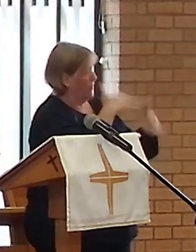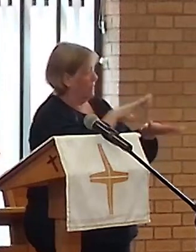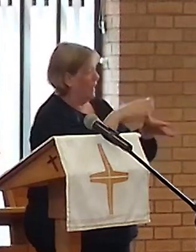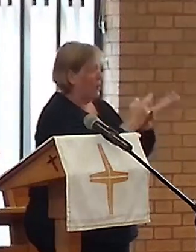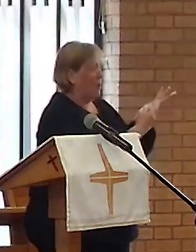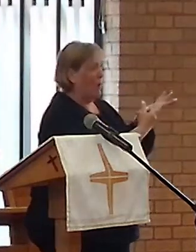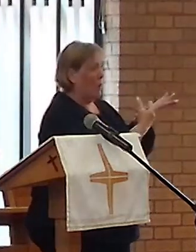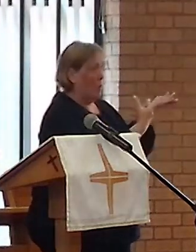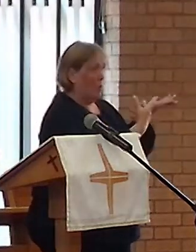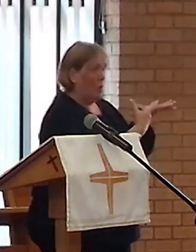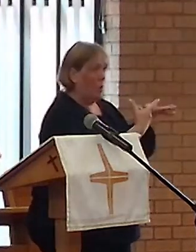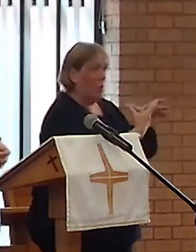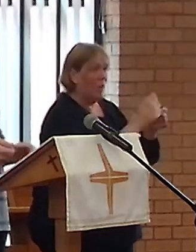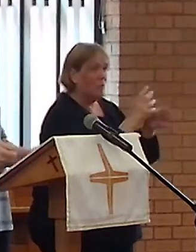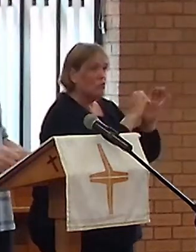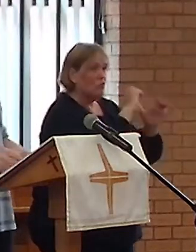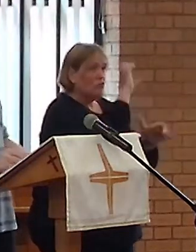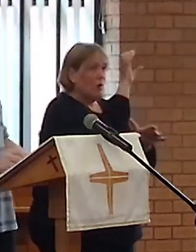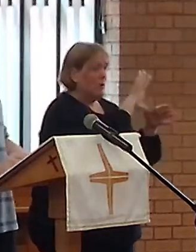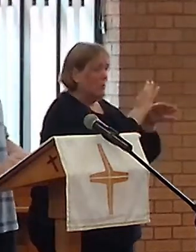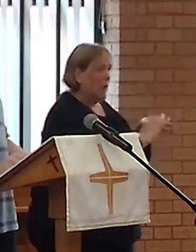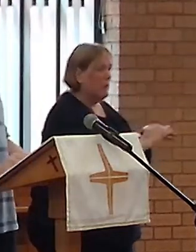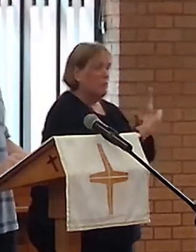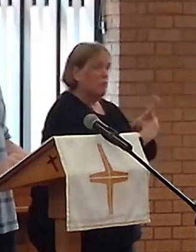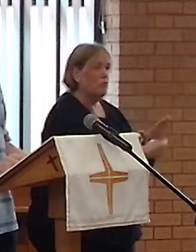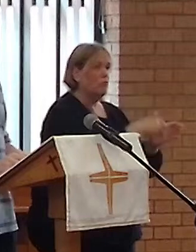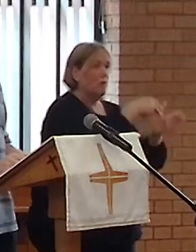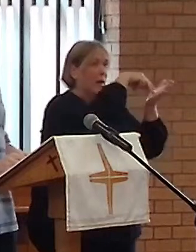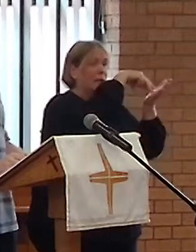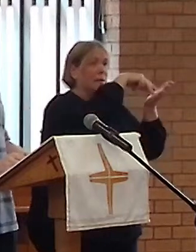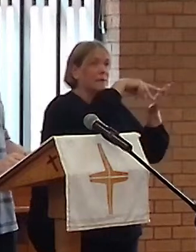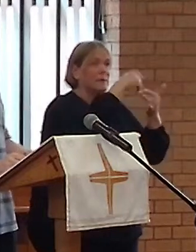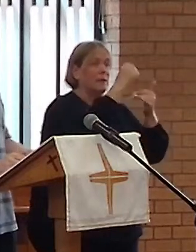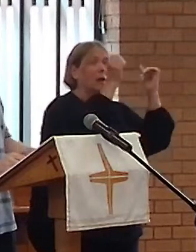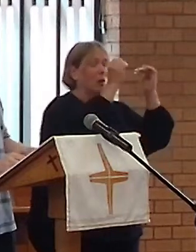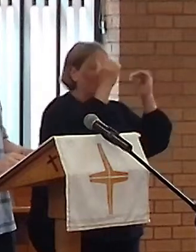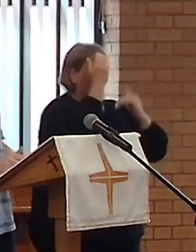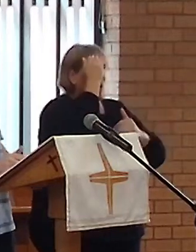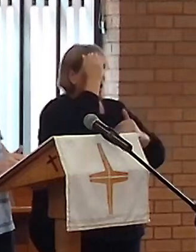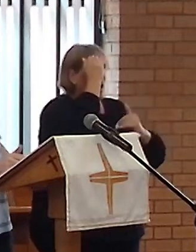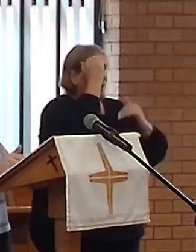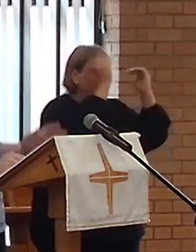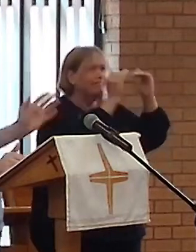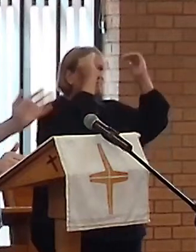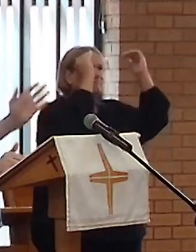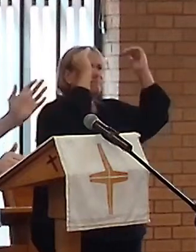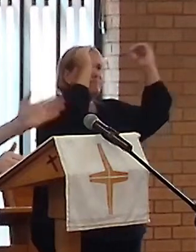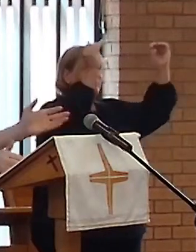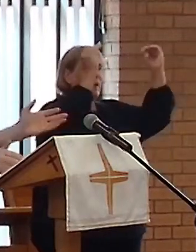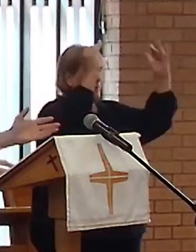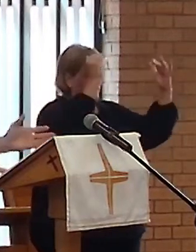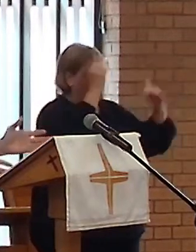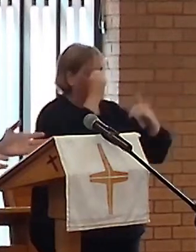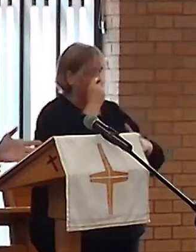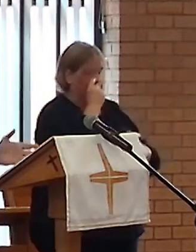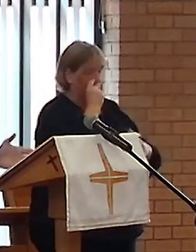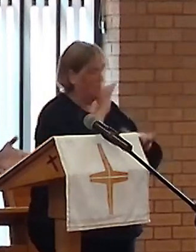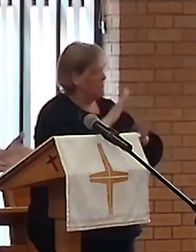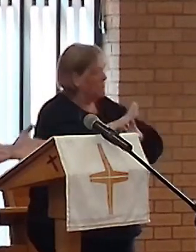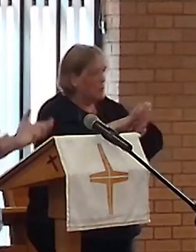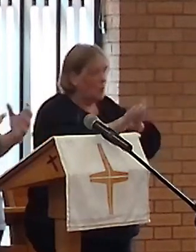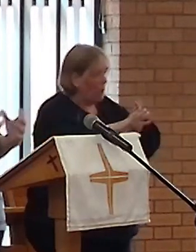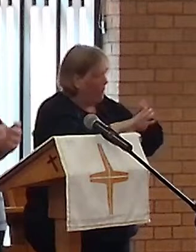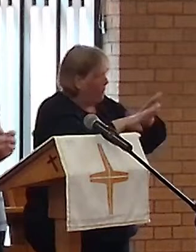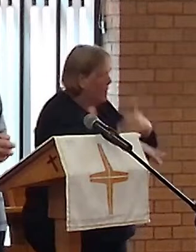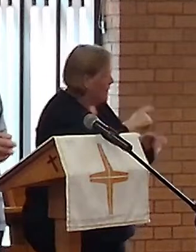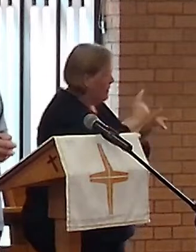is, seated at the right hand of God. Set your mind on things above, not on earthly things, for you died, and your life is